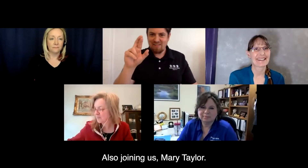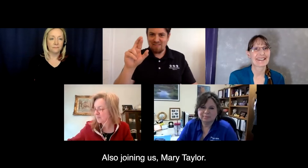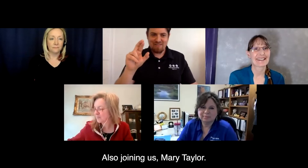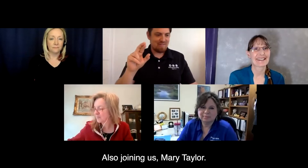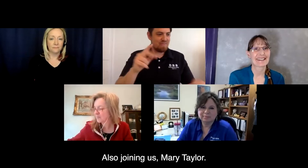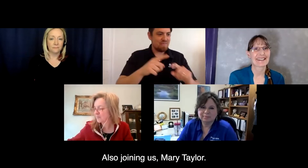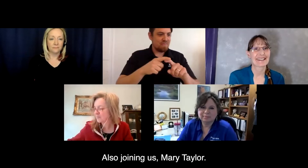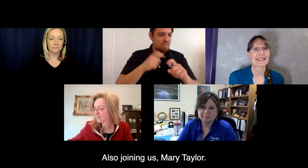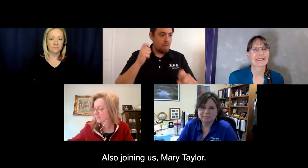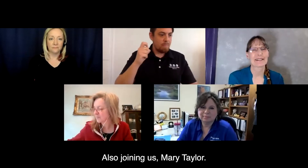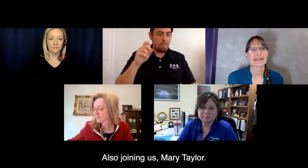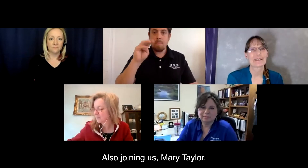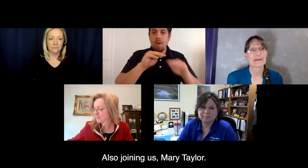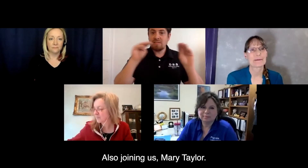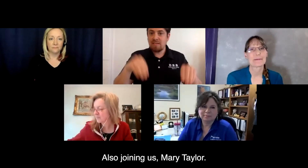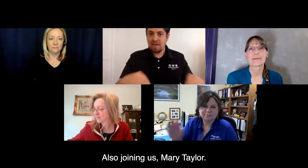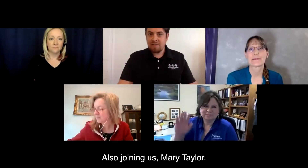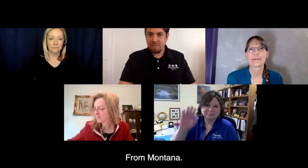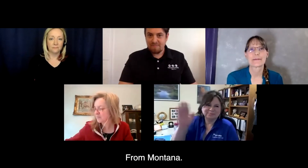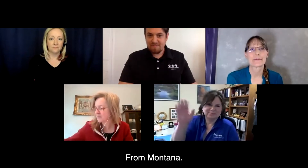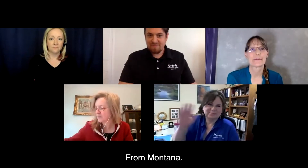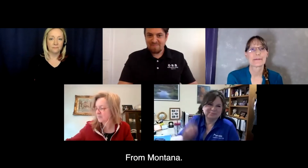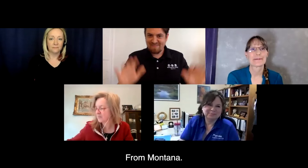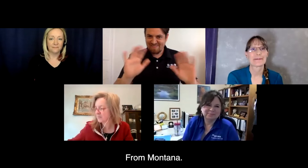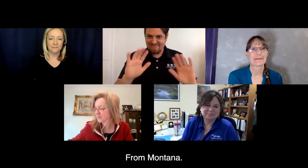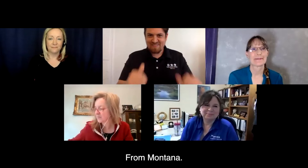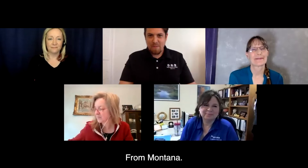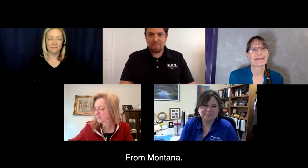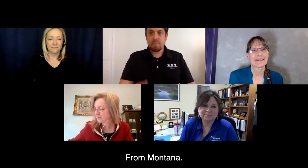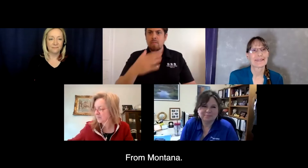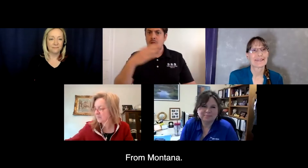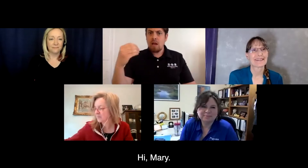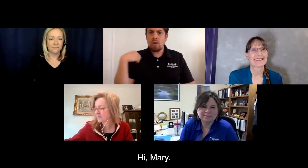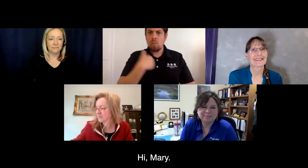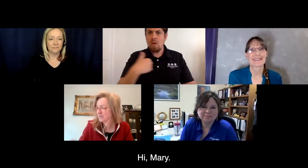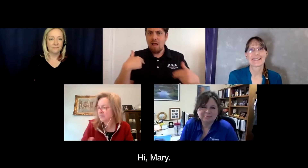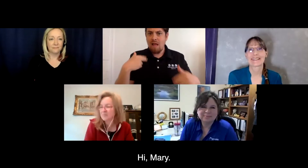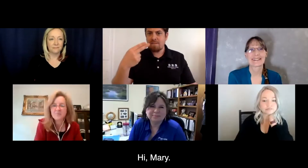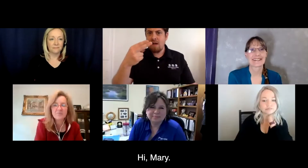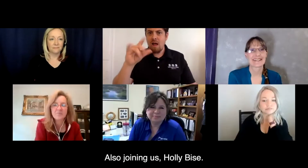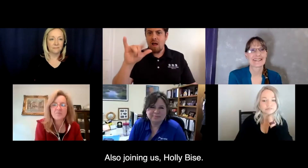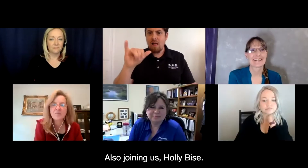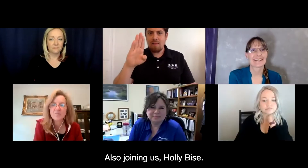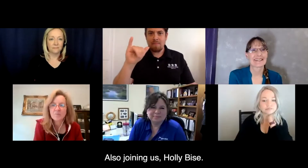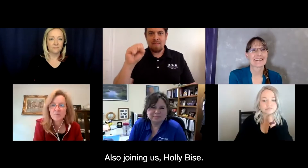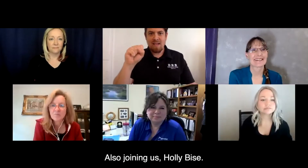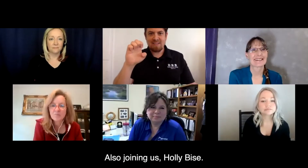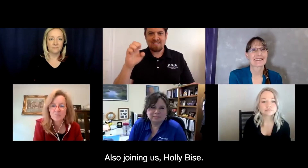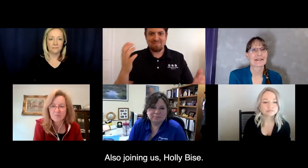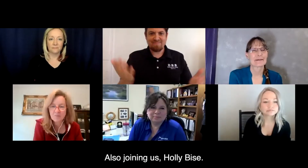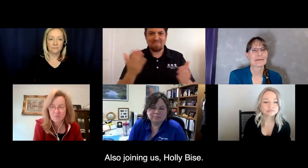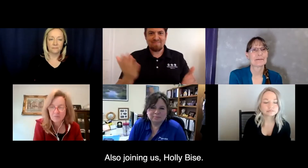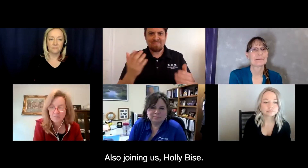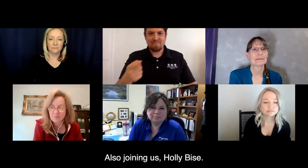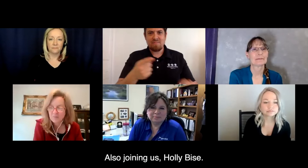Also joining us, Mary Taylor from Montana. Hi, Mary. Also